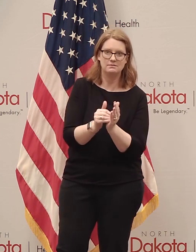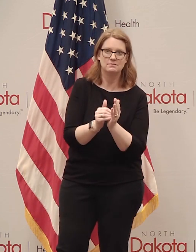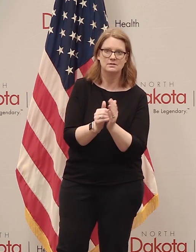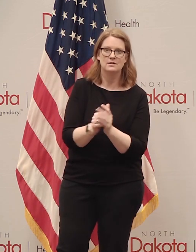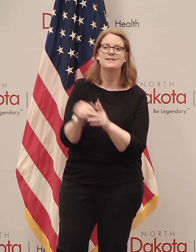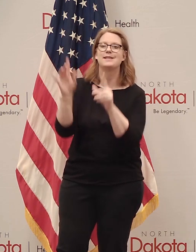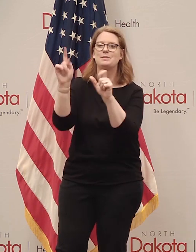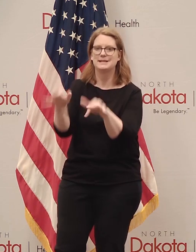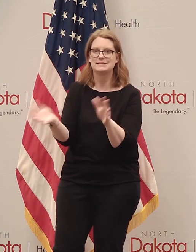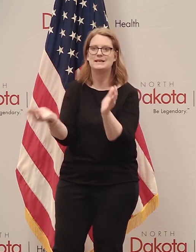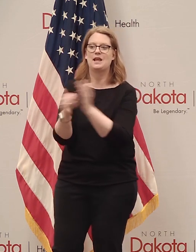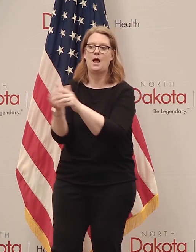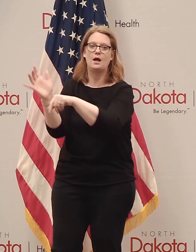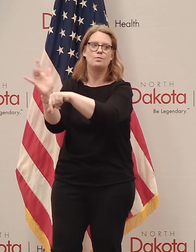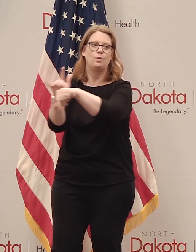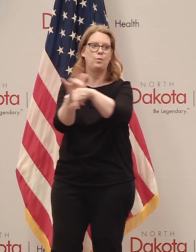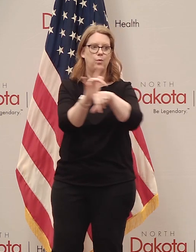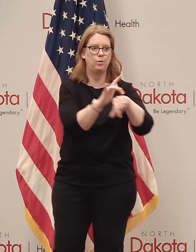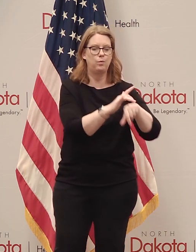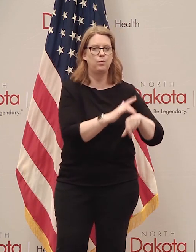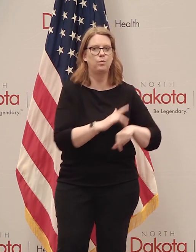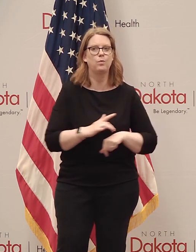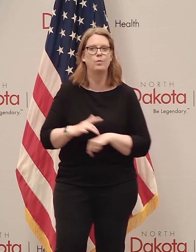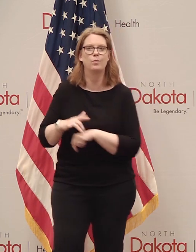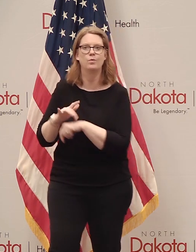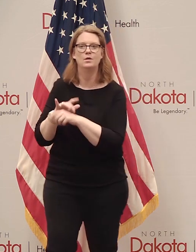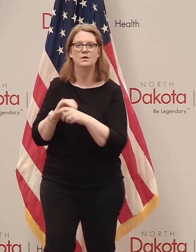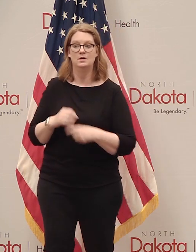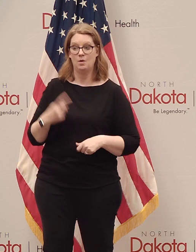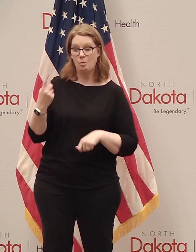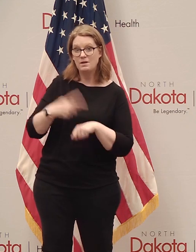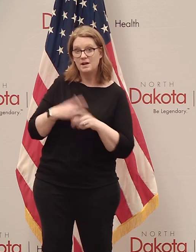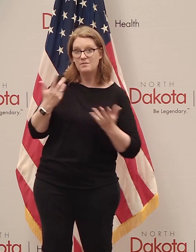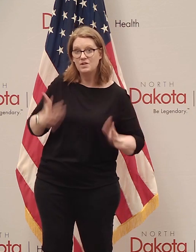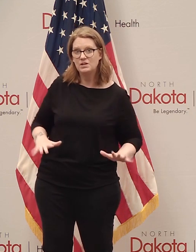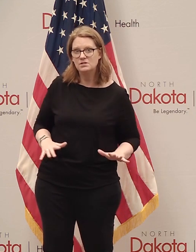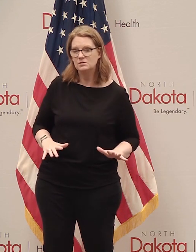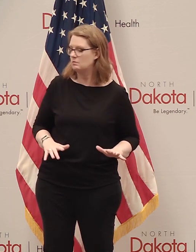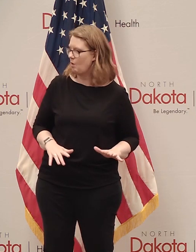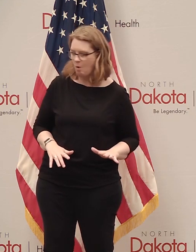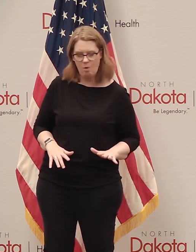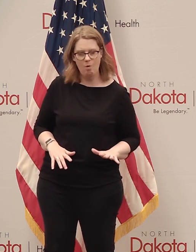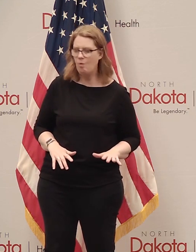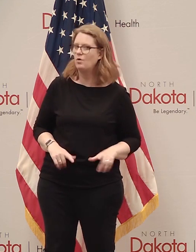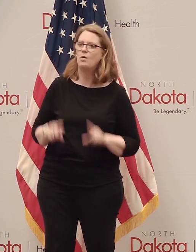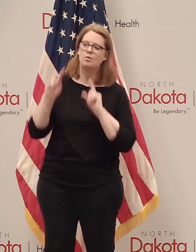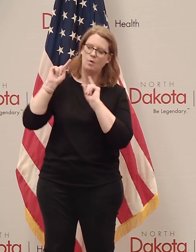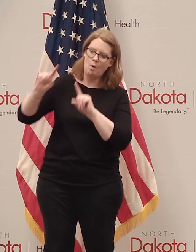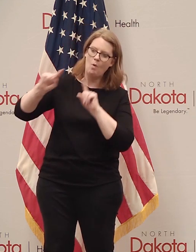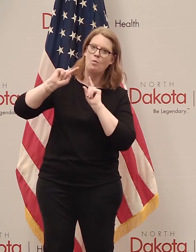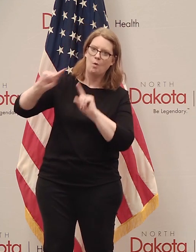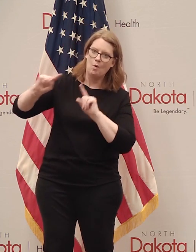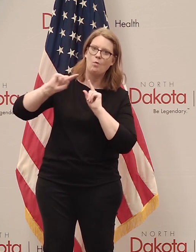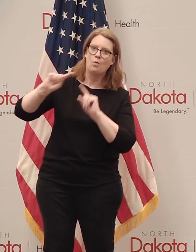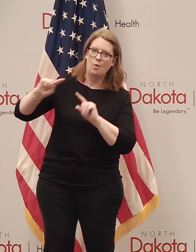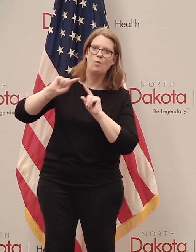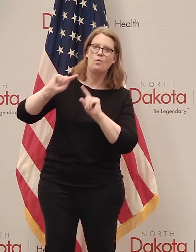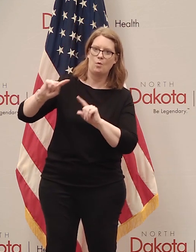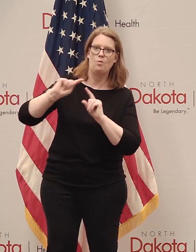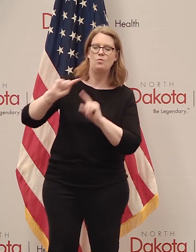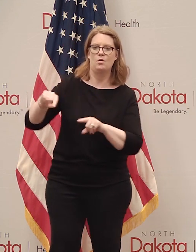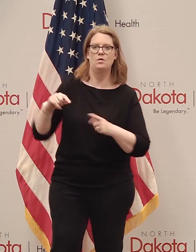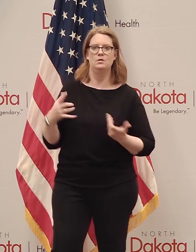care facilities again, and staff again. It's not a one and done. It's a keep going back, and we want to keep going until we know that we